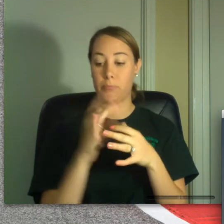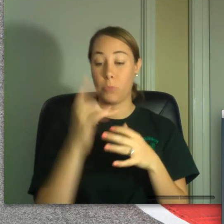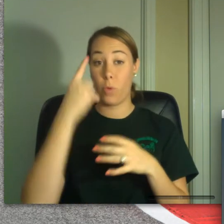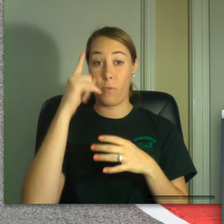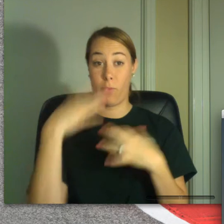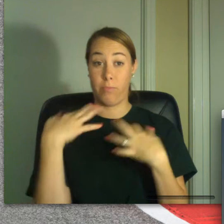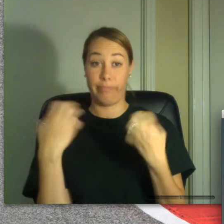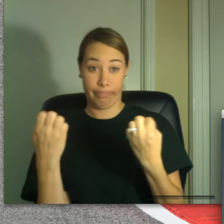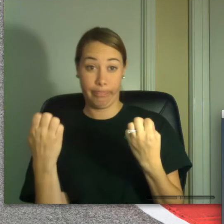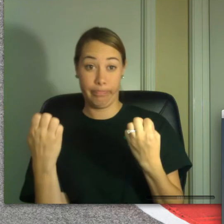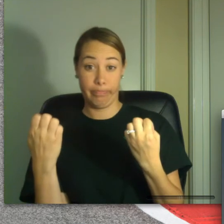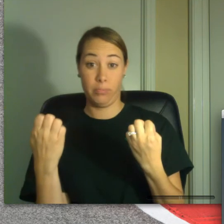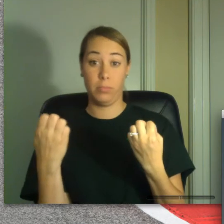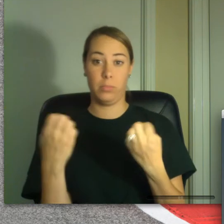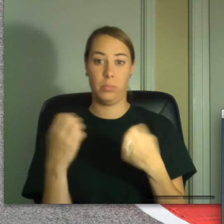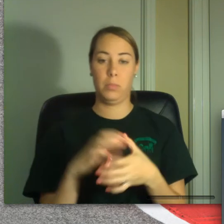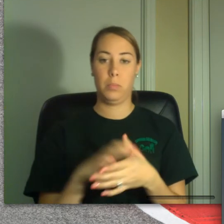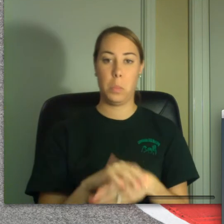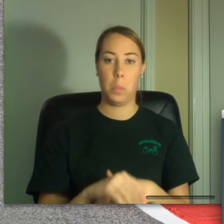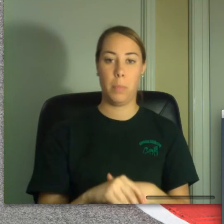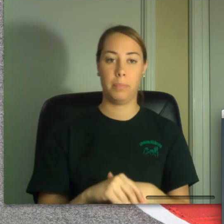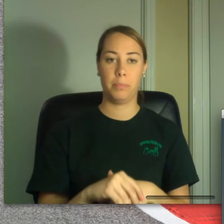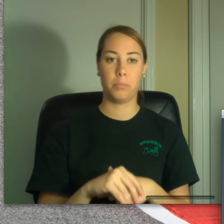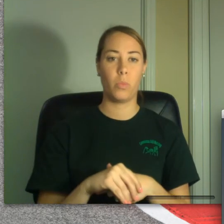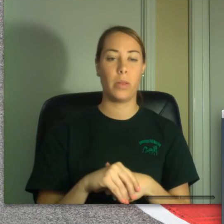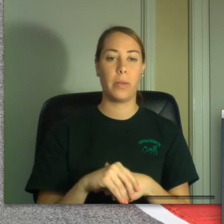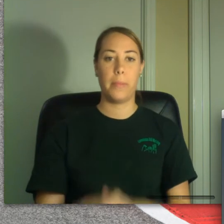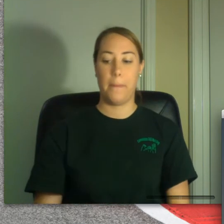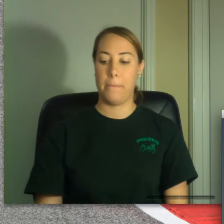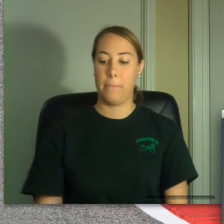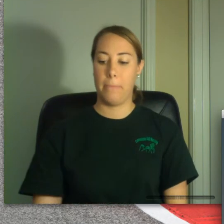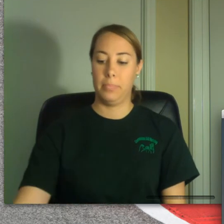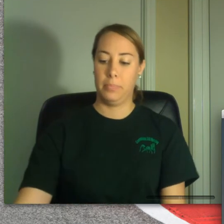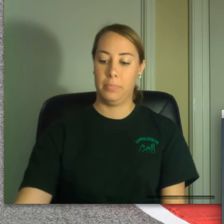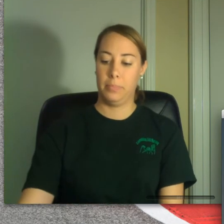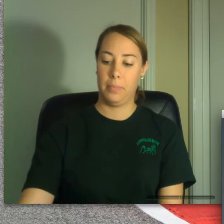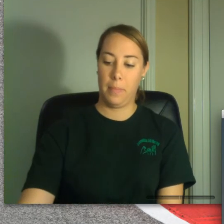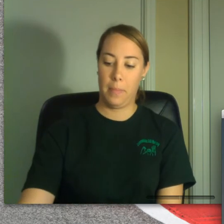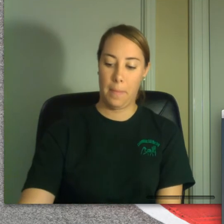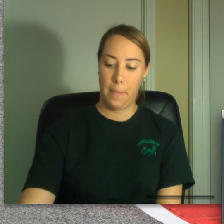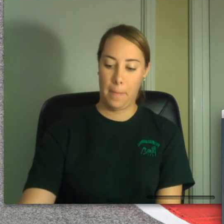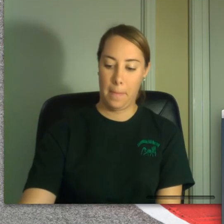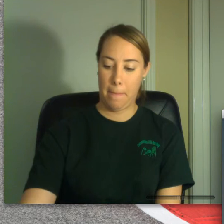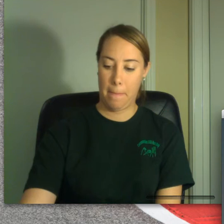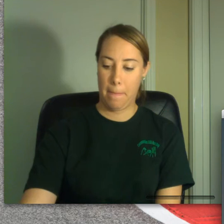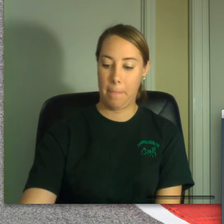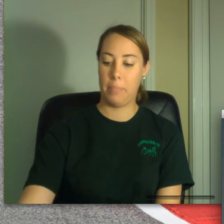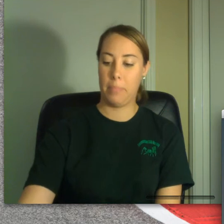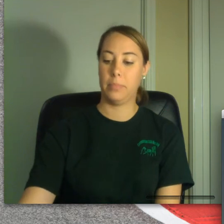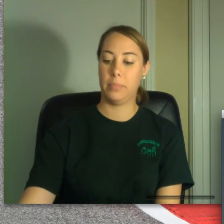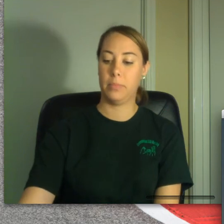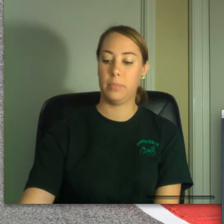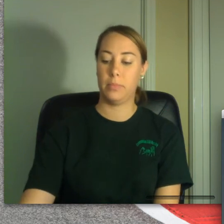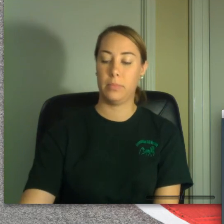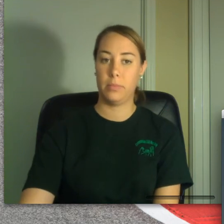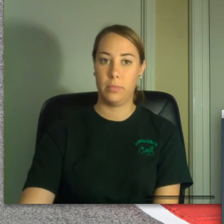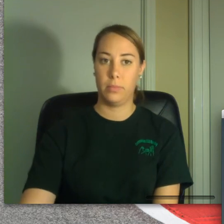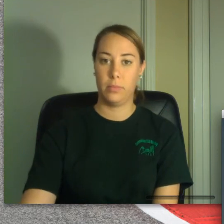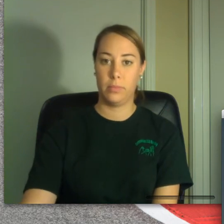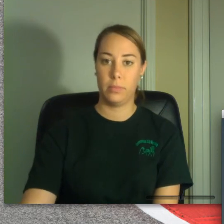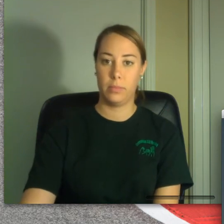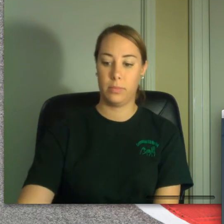Glucose is used by the plants for their growth. Some of the glucose is used immediately, and the extra glucose, which is not